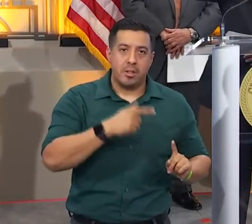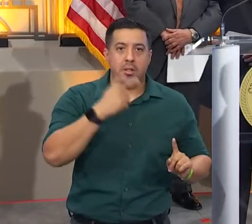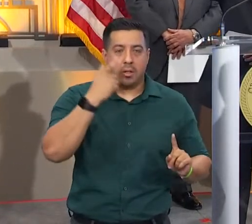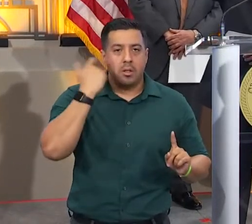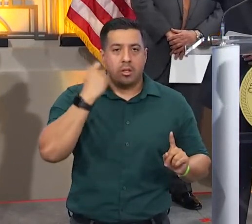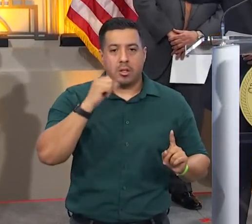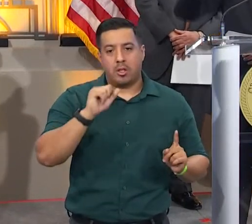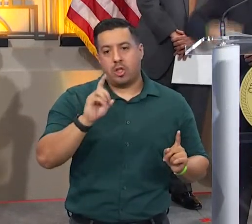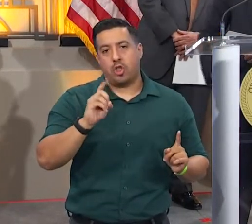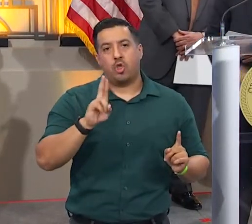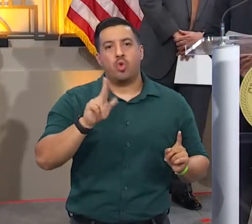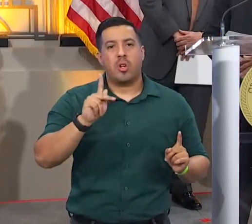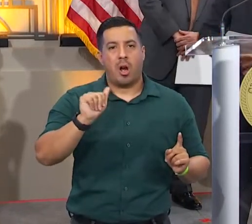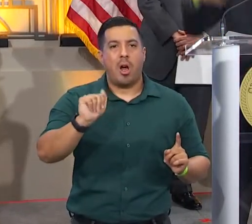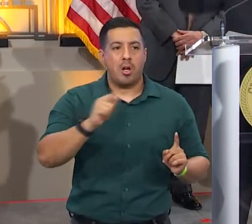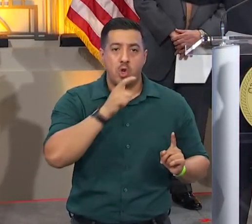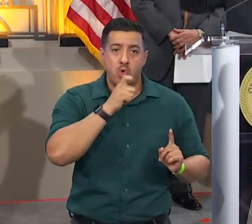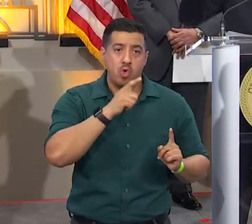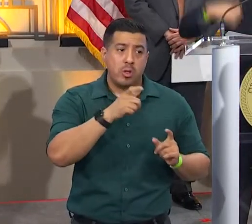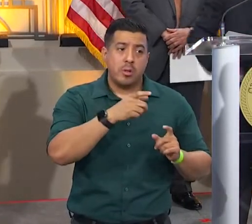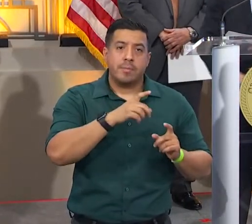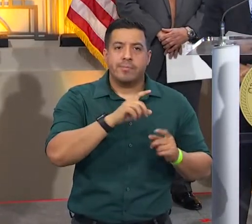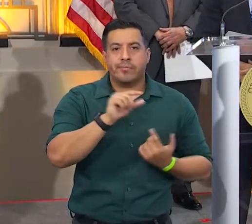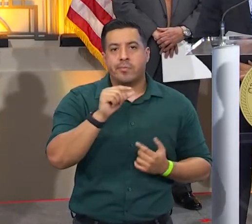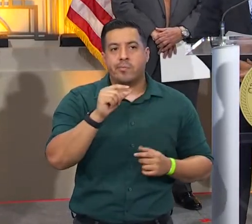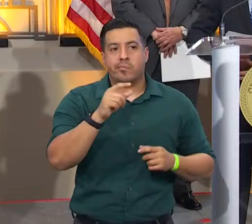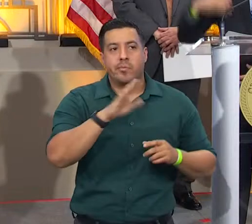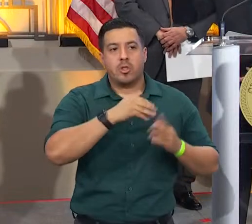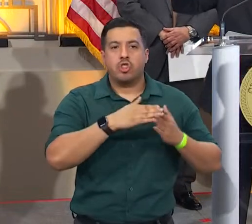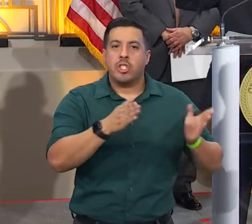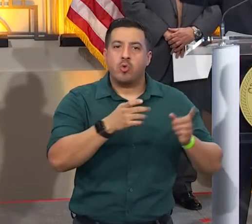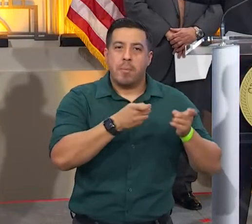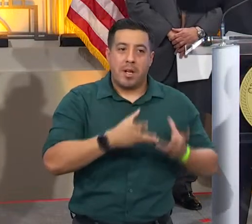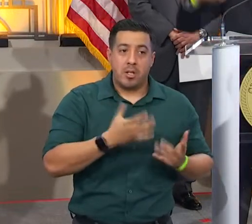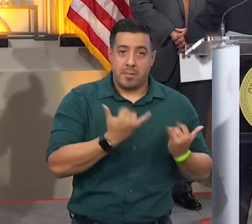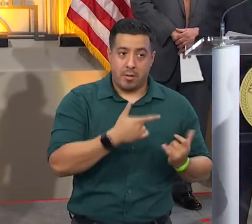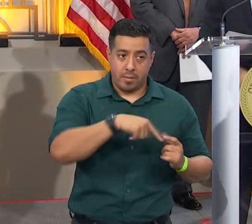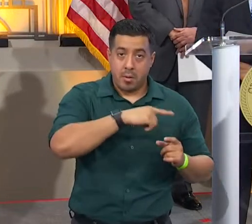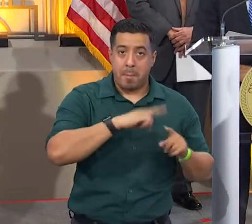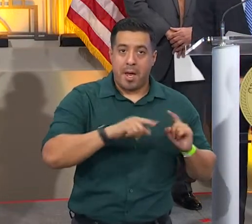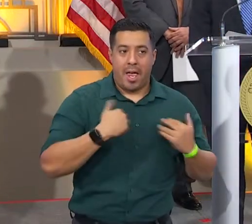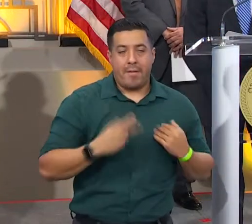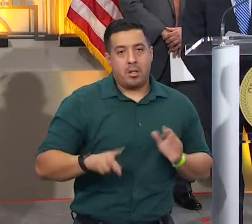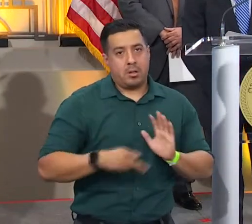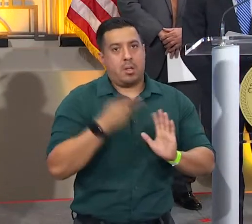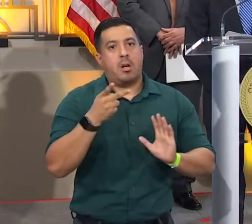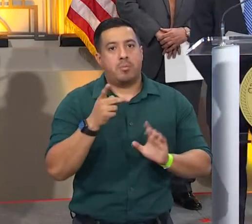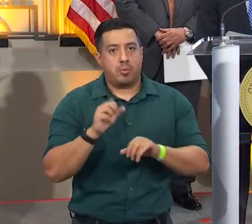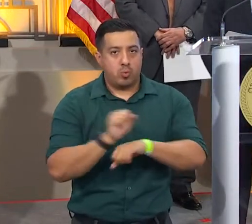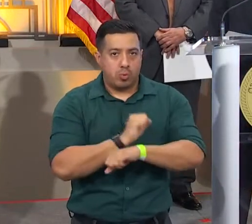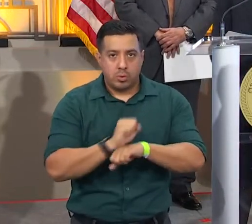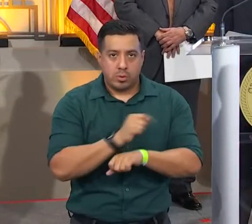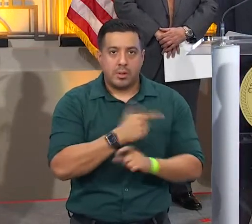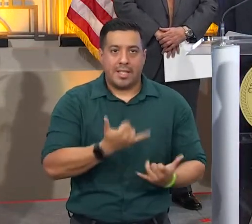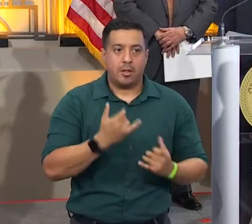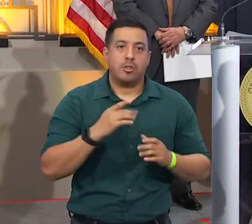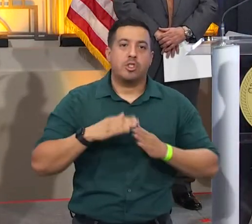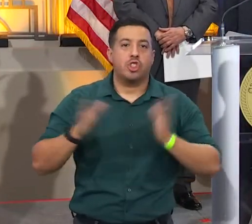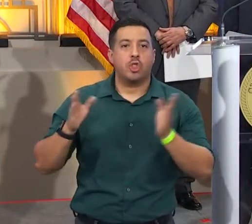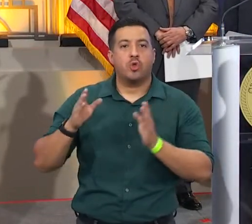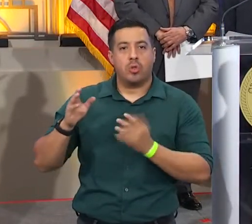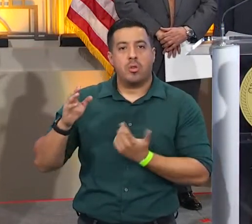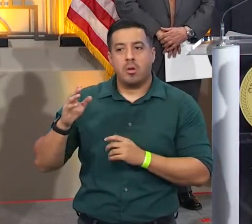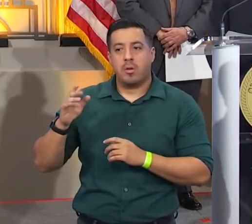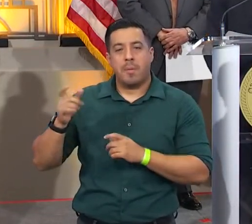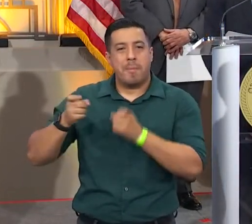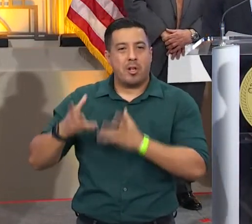Machuca, who is the general manager, not only of Ellington Airport, but now he's got double duty. He's now the general manager of the Houston Spaceport.